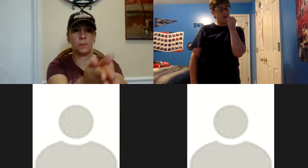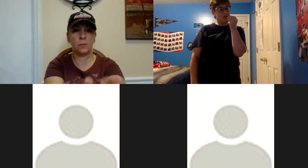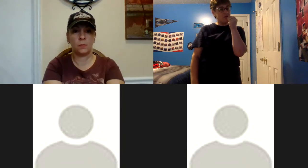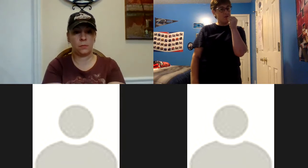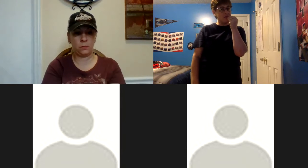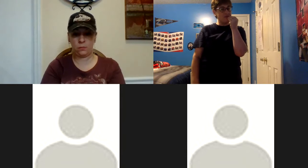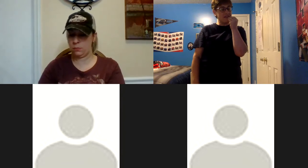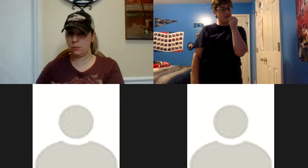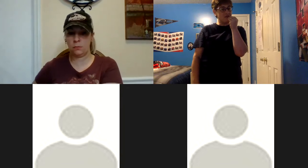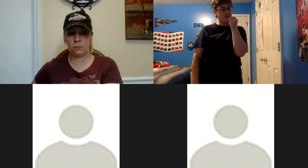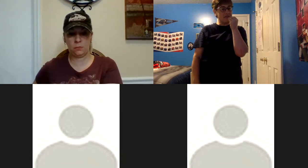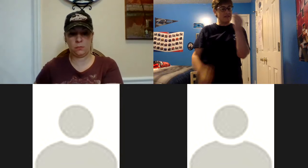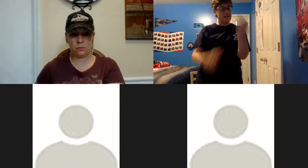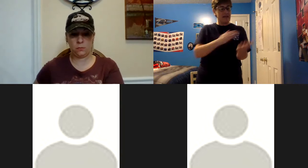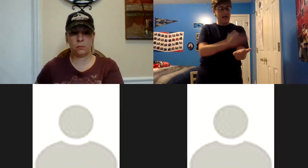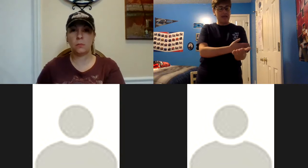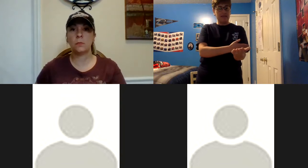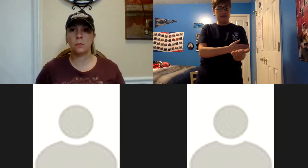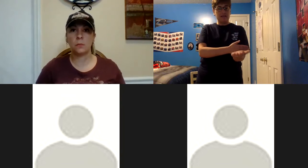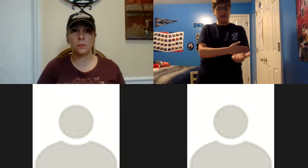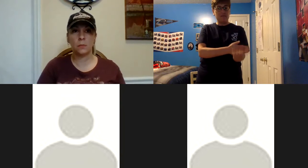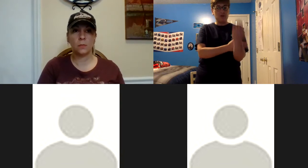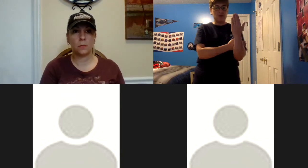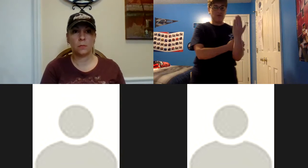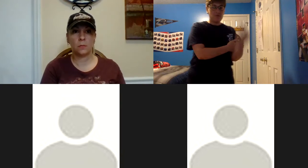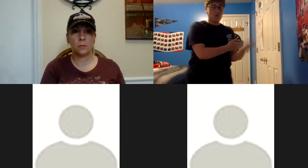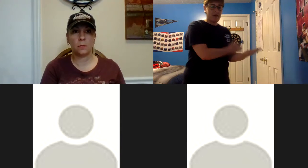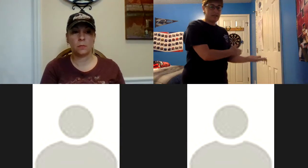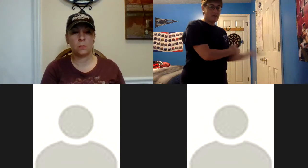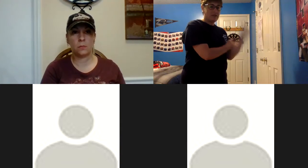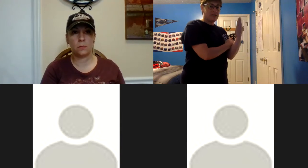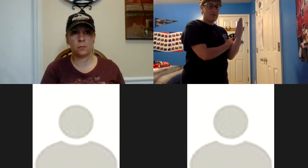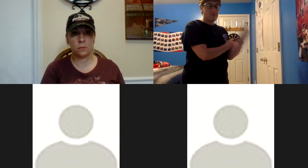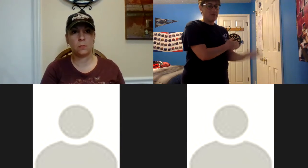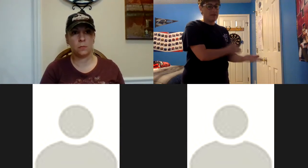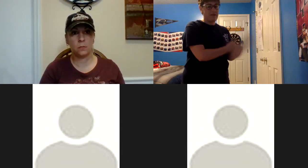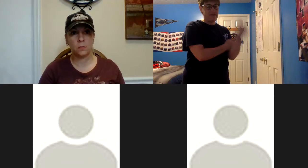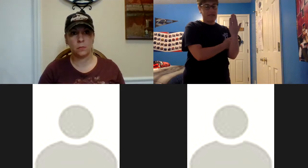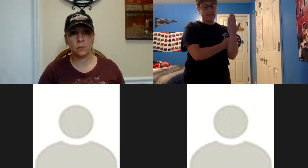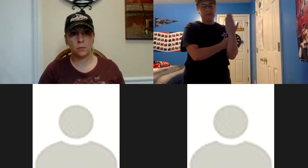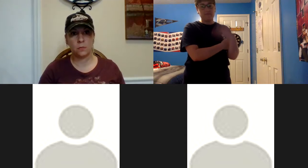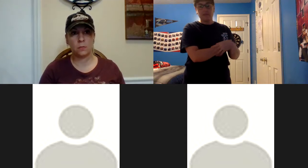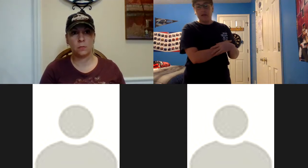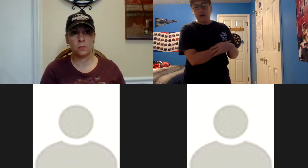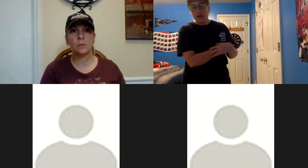to use your left hand to do eat, and then the motion for morning is going to come up with the left